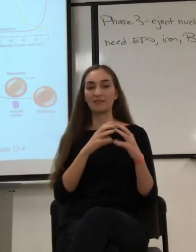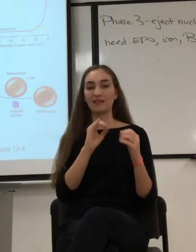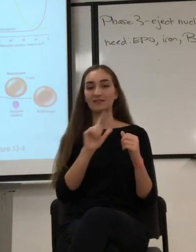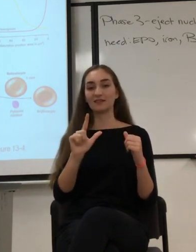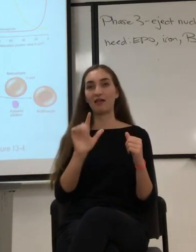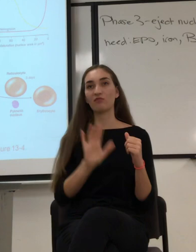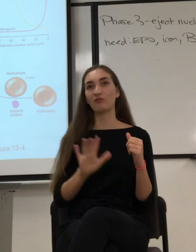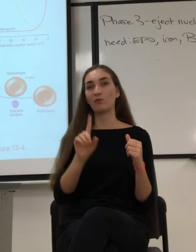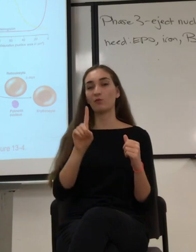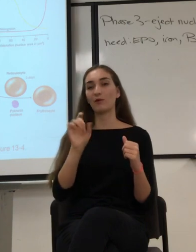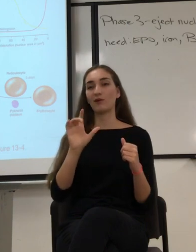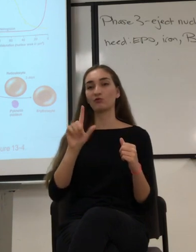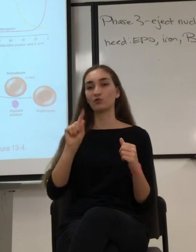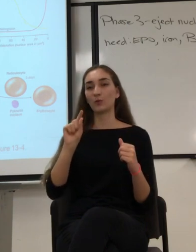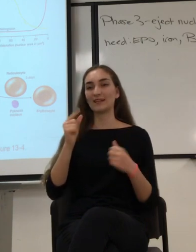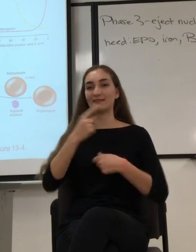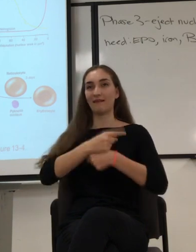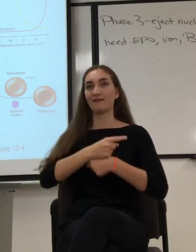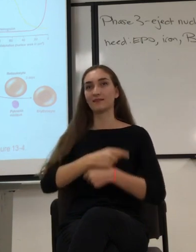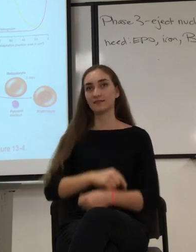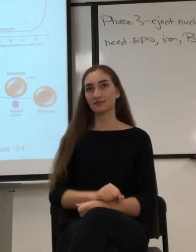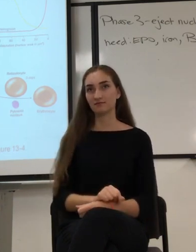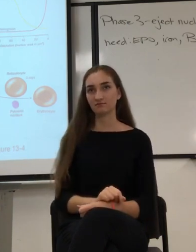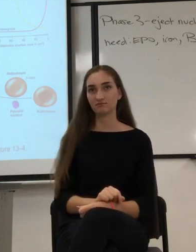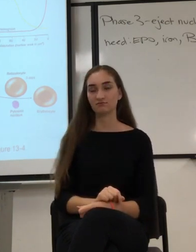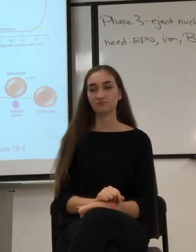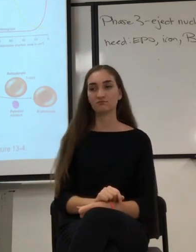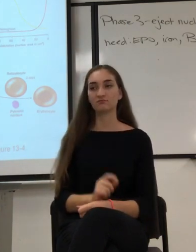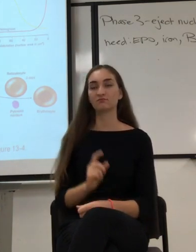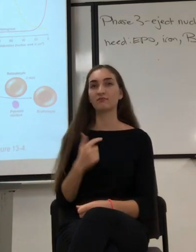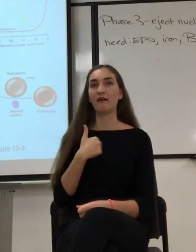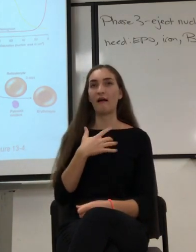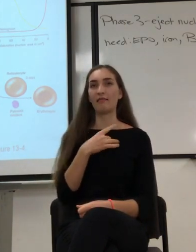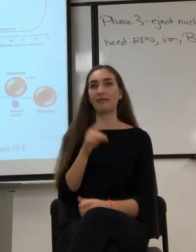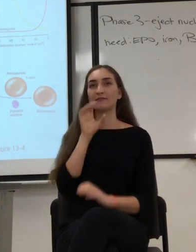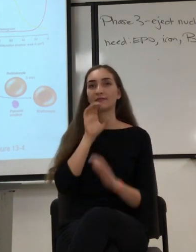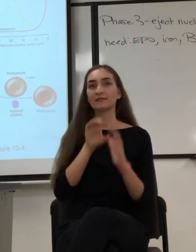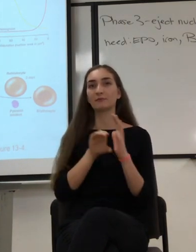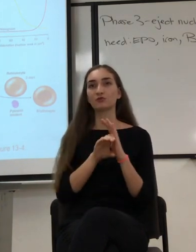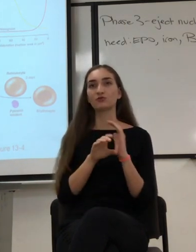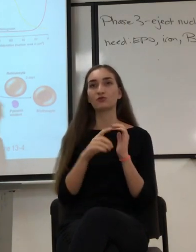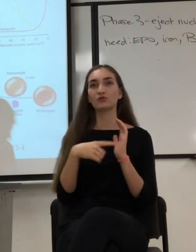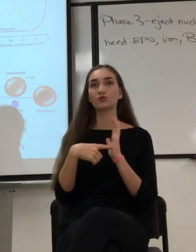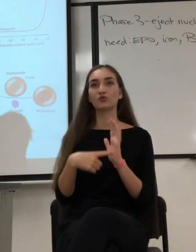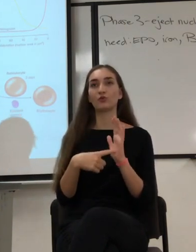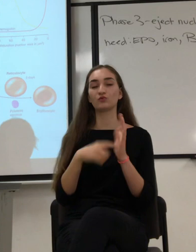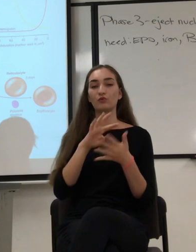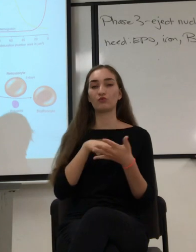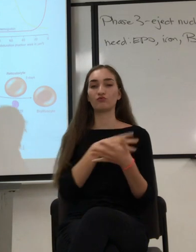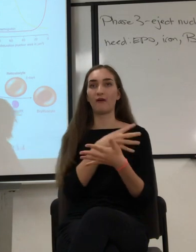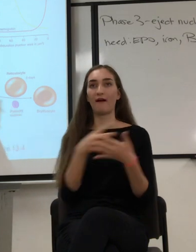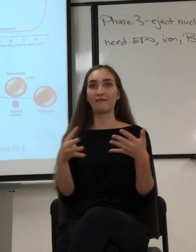120 days. Okay. And I like this figure because it shows you in graph form